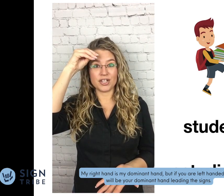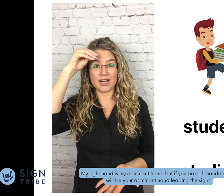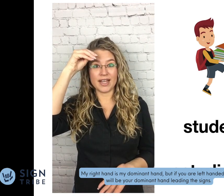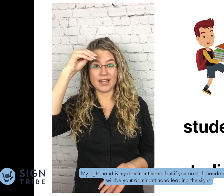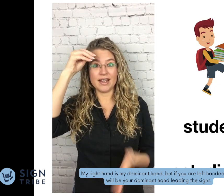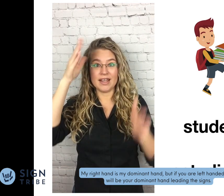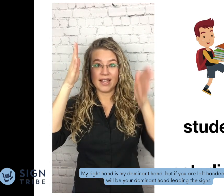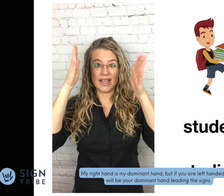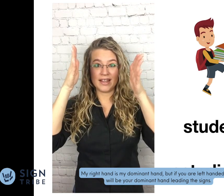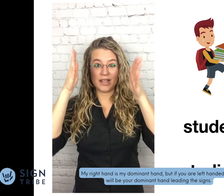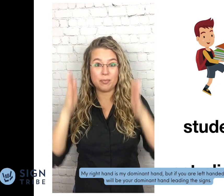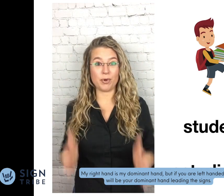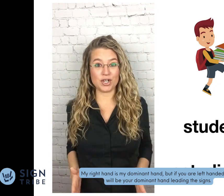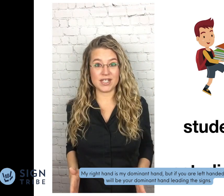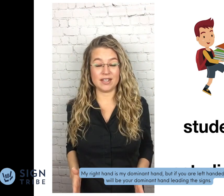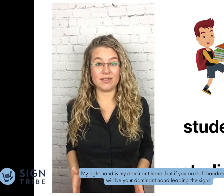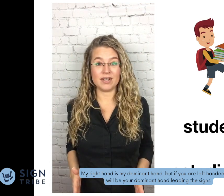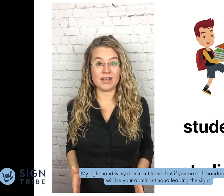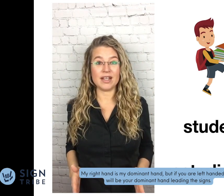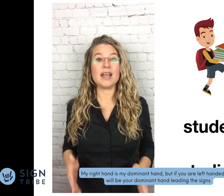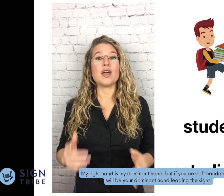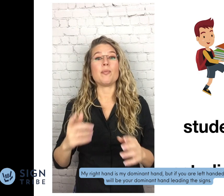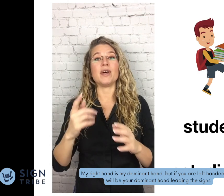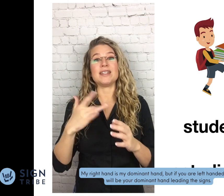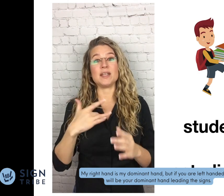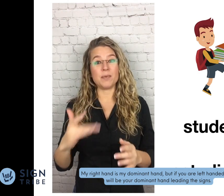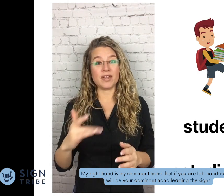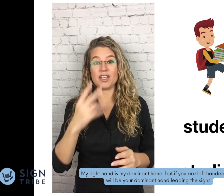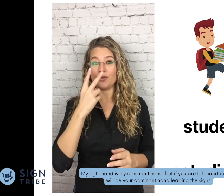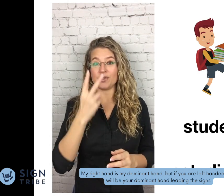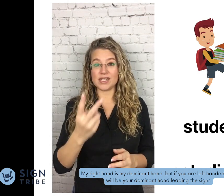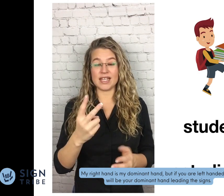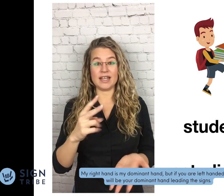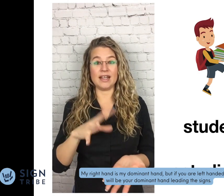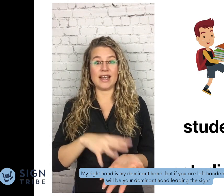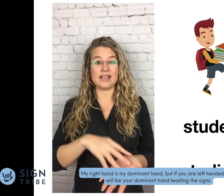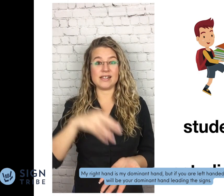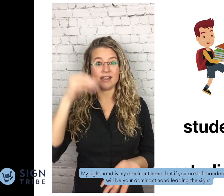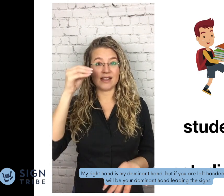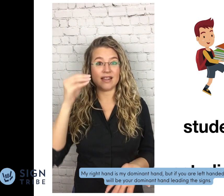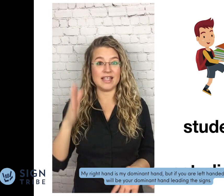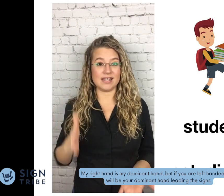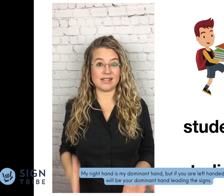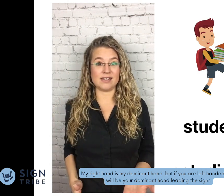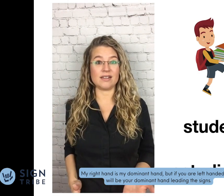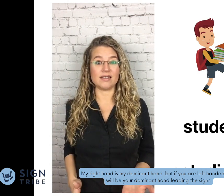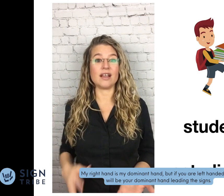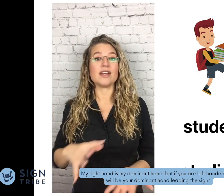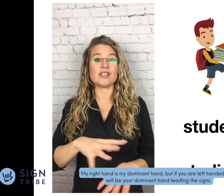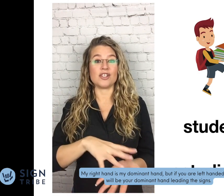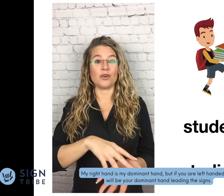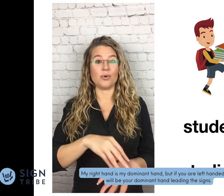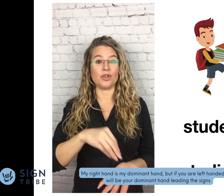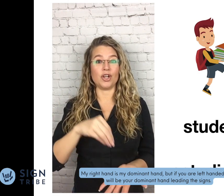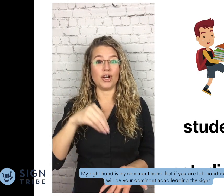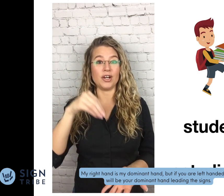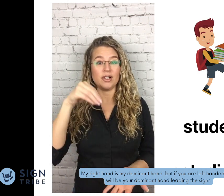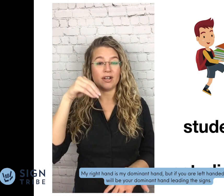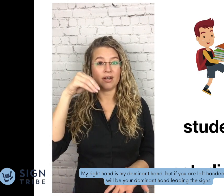head and then person. But typically you will see it as this. So learn, where